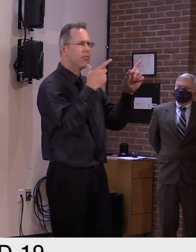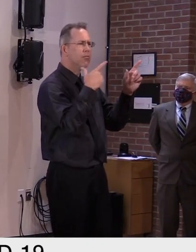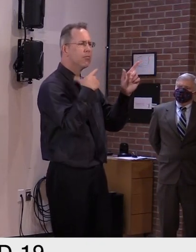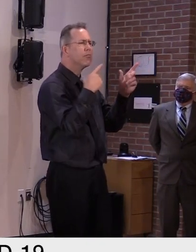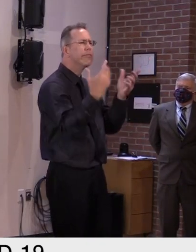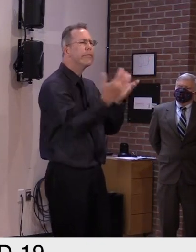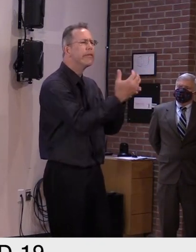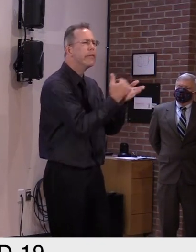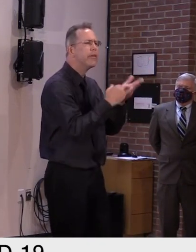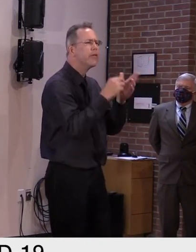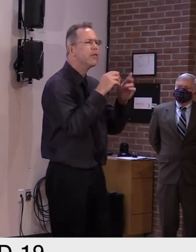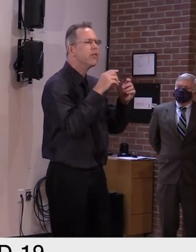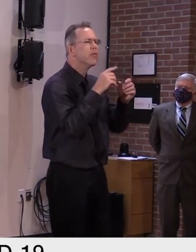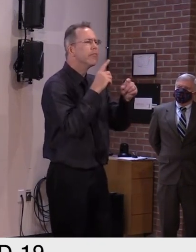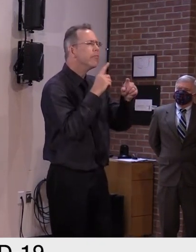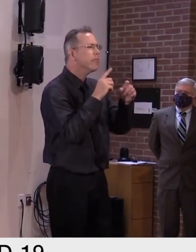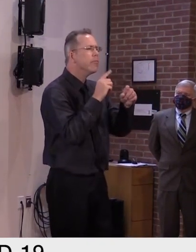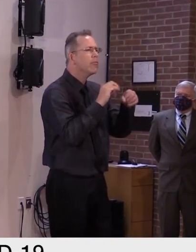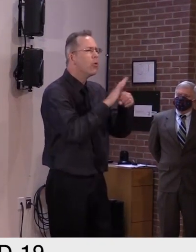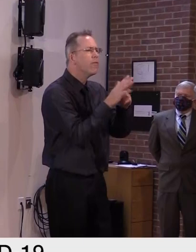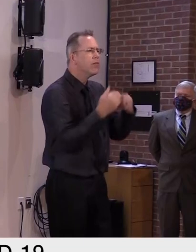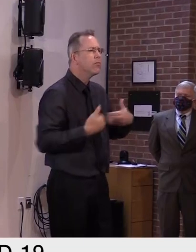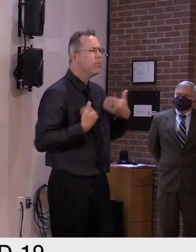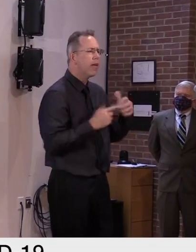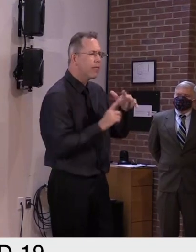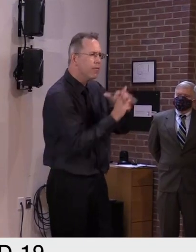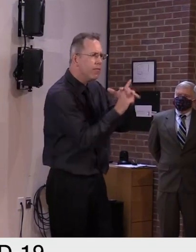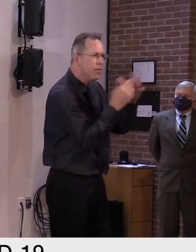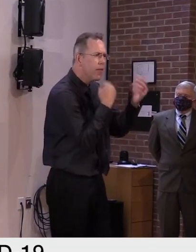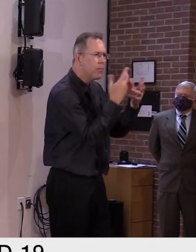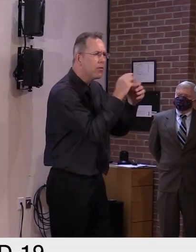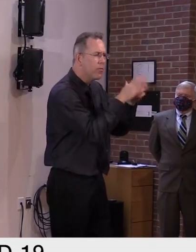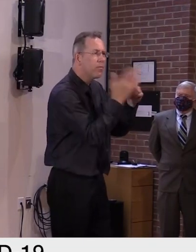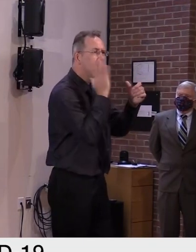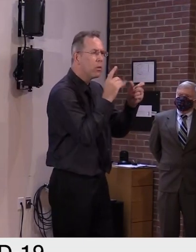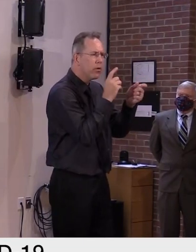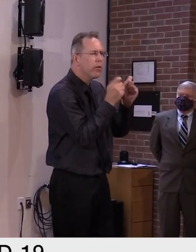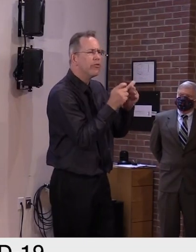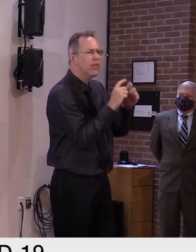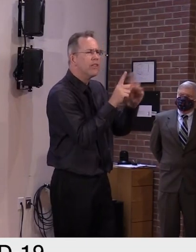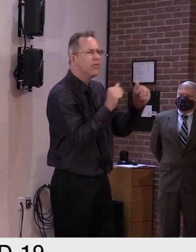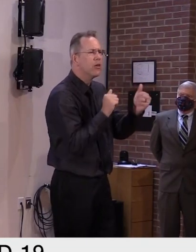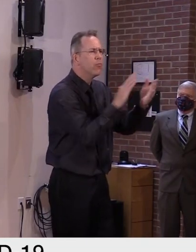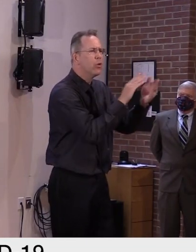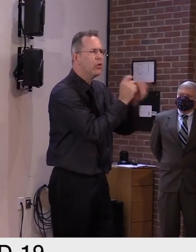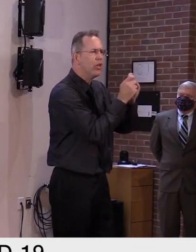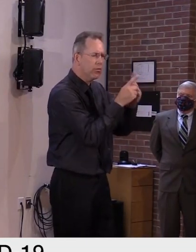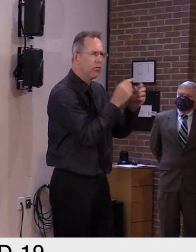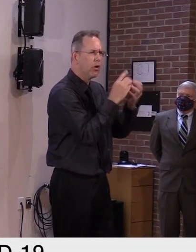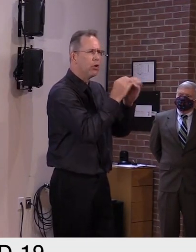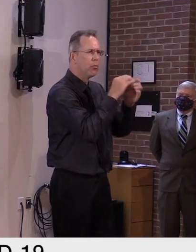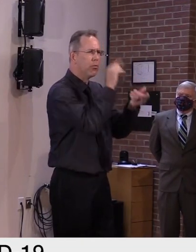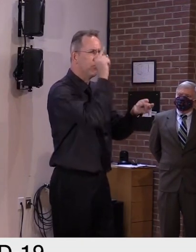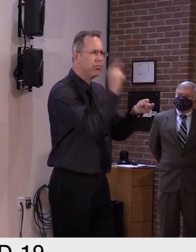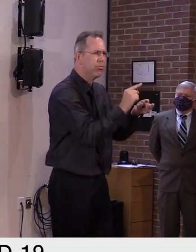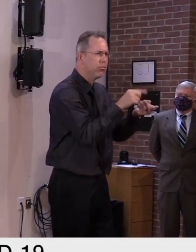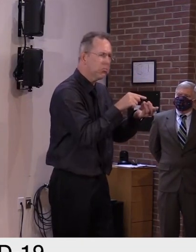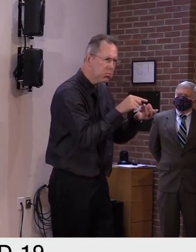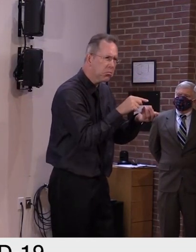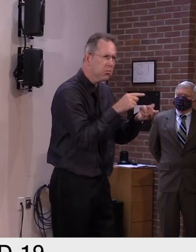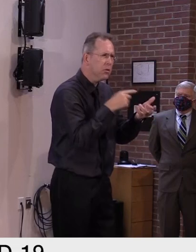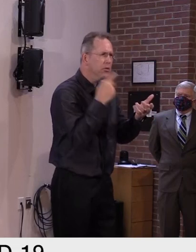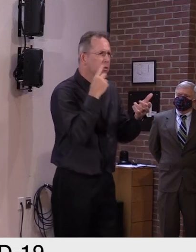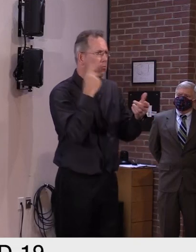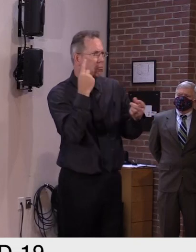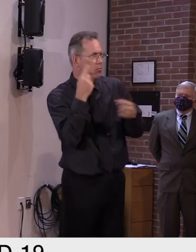Yeah, so great question, Sean. Hopefully the analysis in the future will be closer to apples than apples to oranges. We